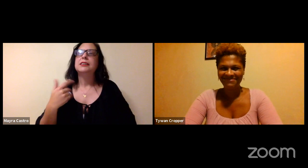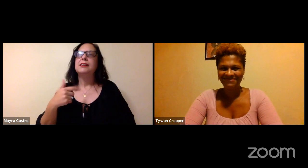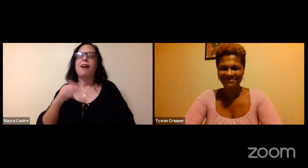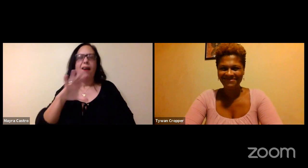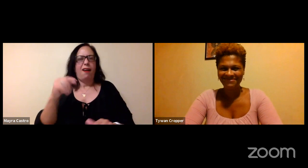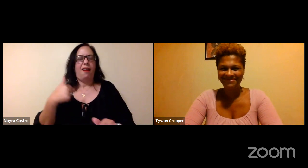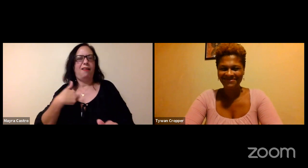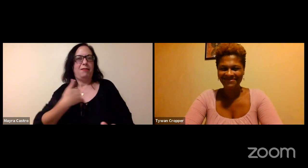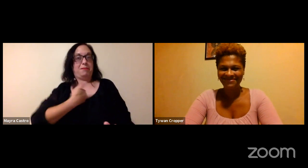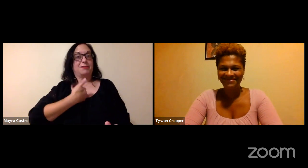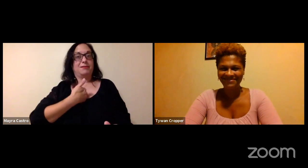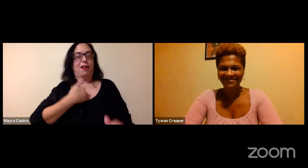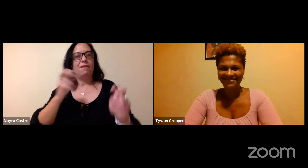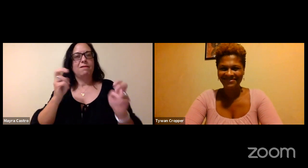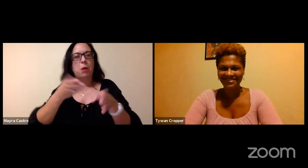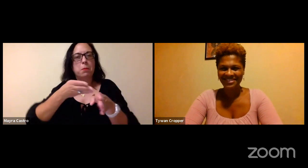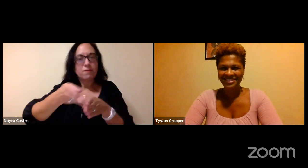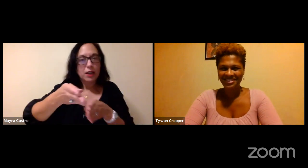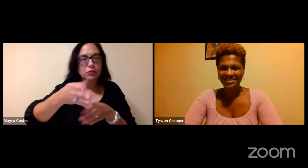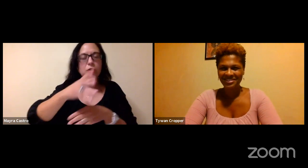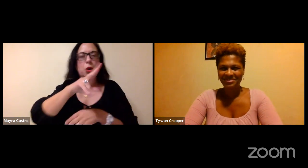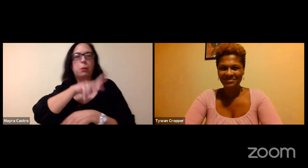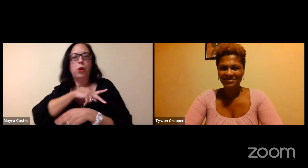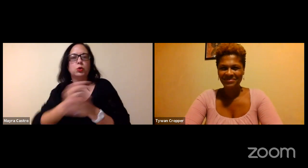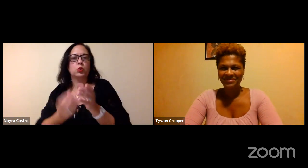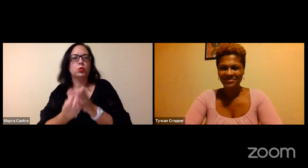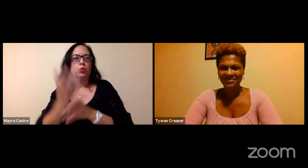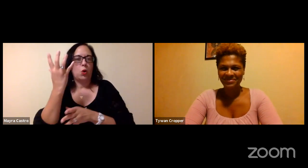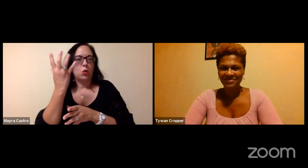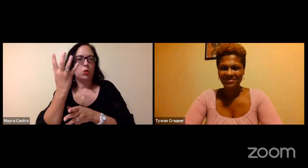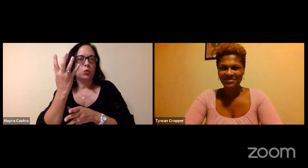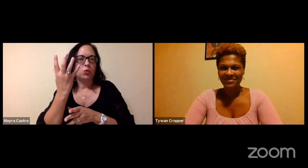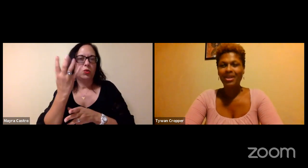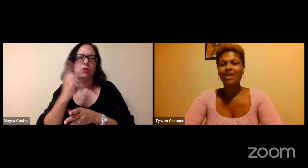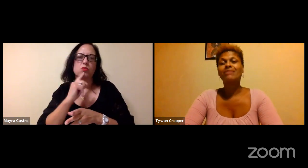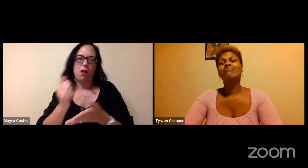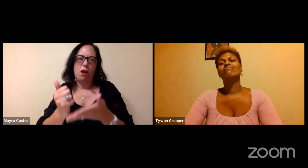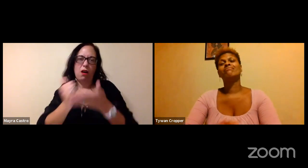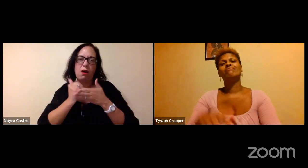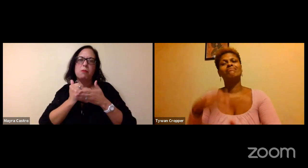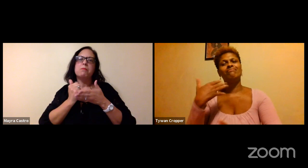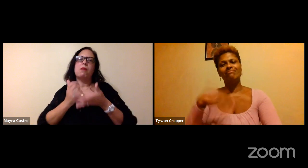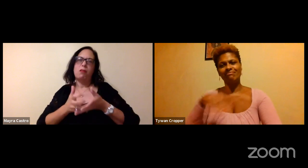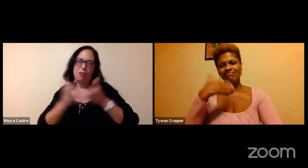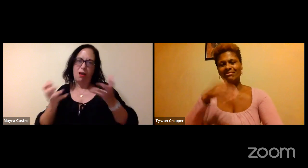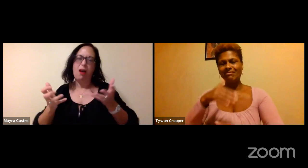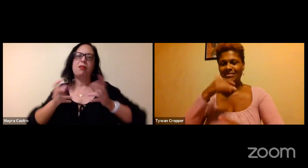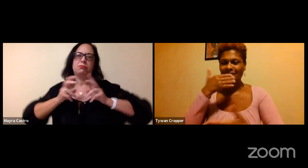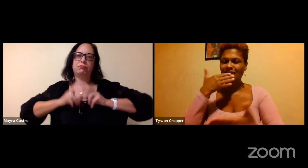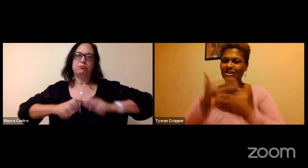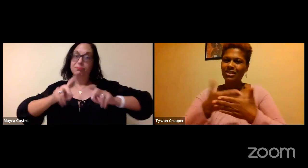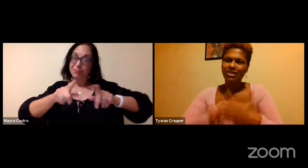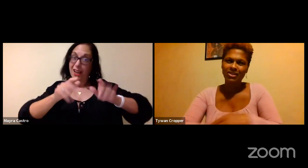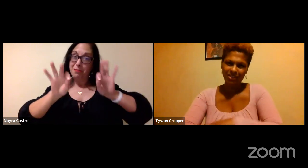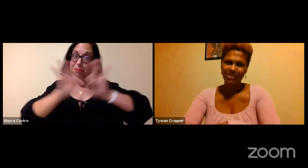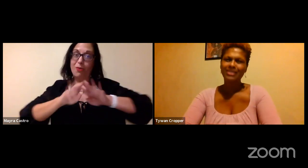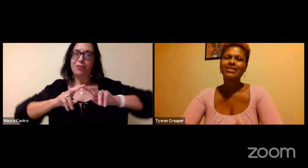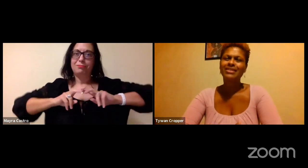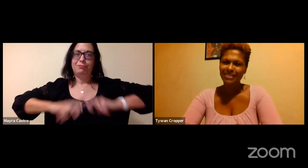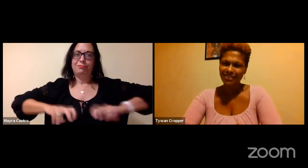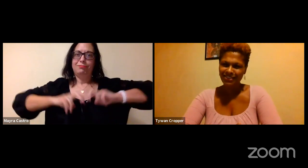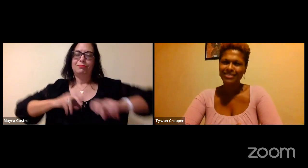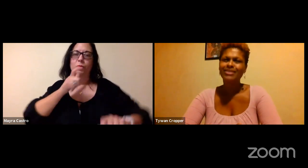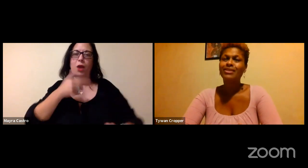stuff. But what an outstanding experience it was for me, both personally and professionally.